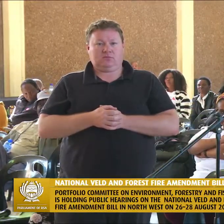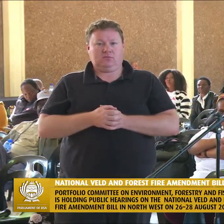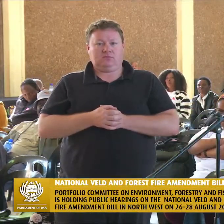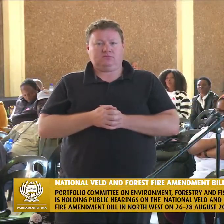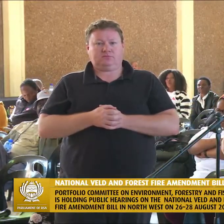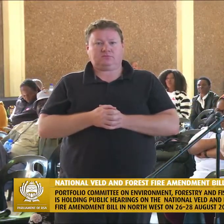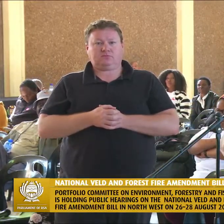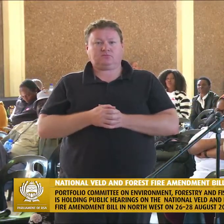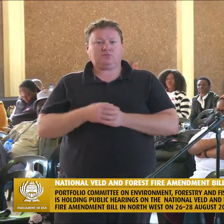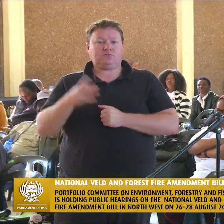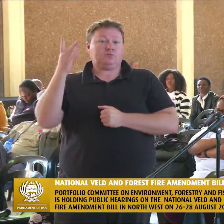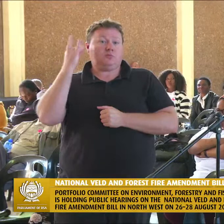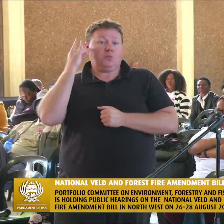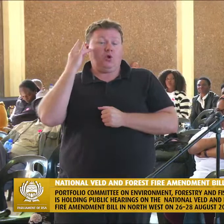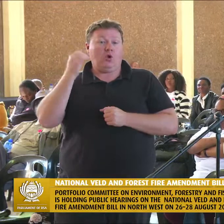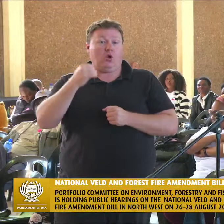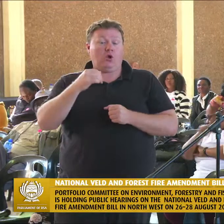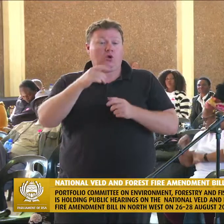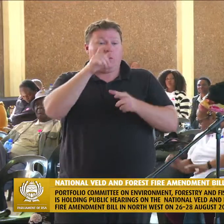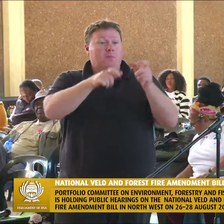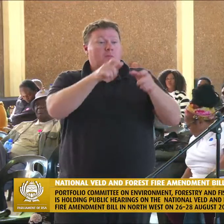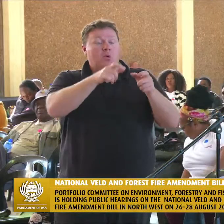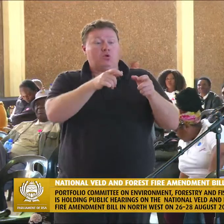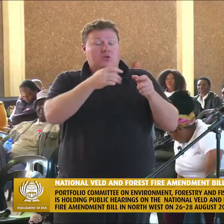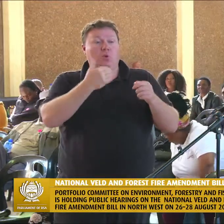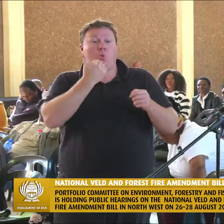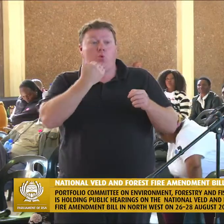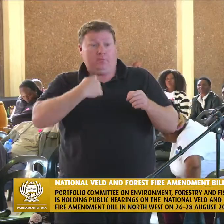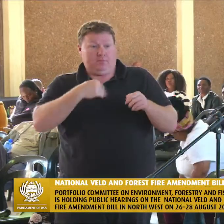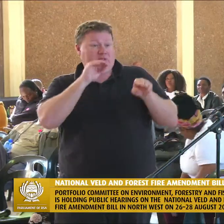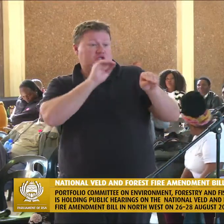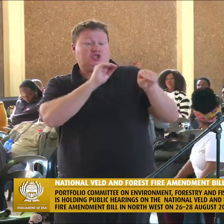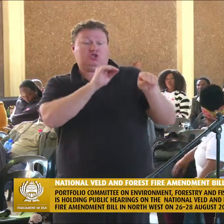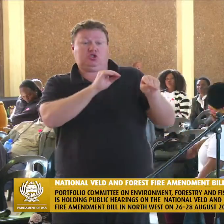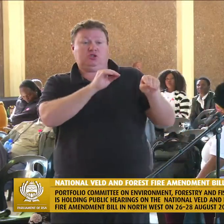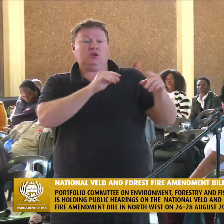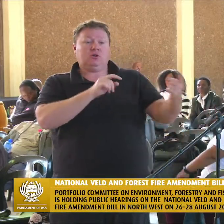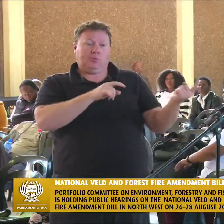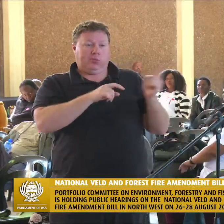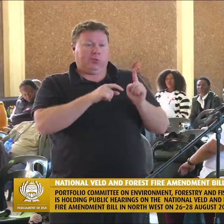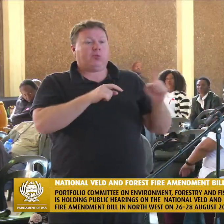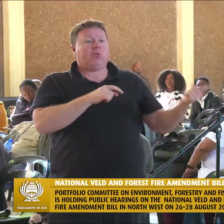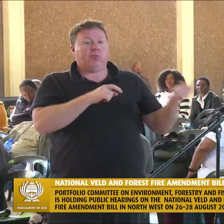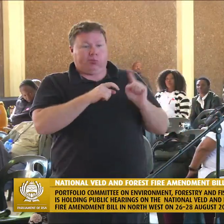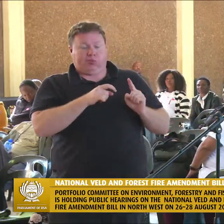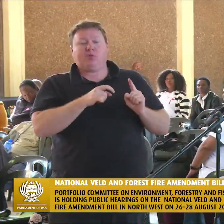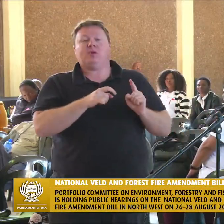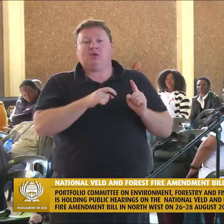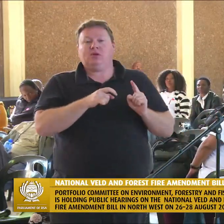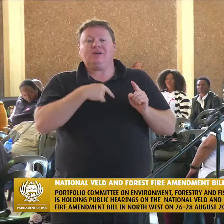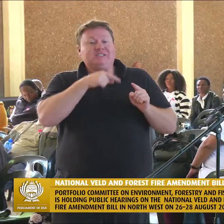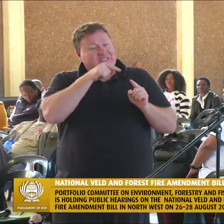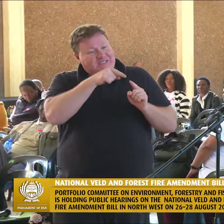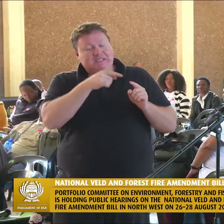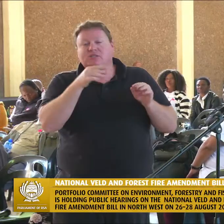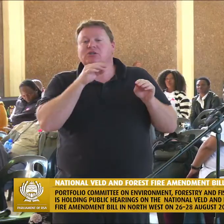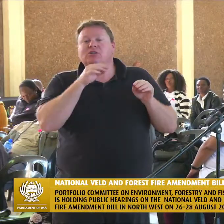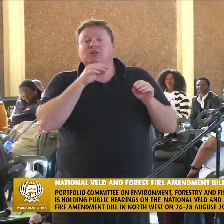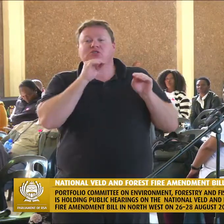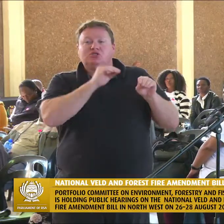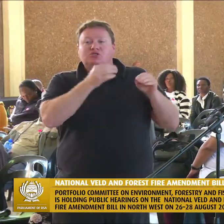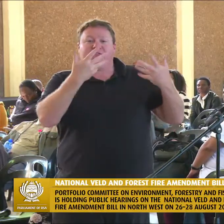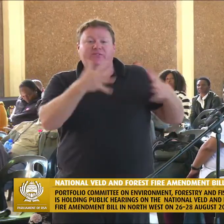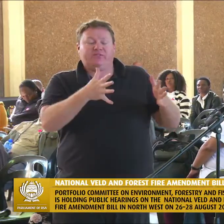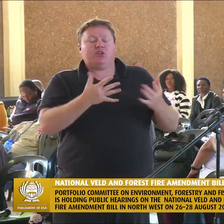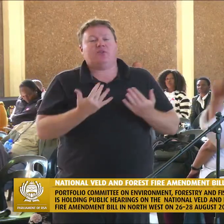you heard my trainees saying that they've been trained to fight the fire they do have that